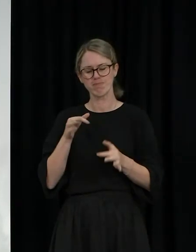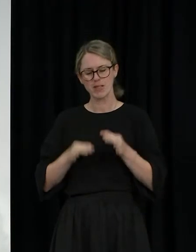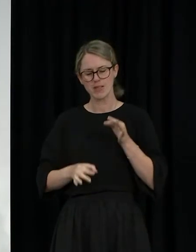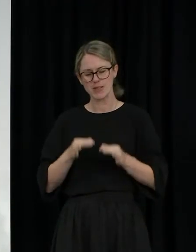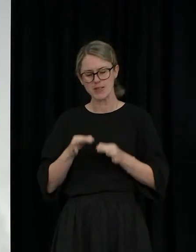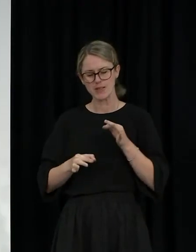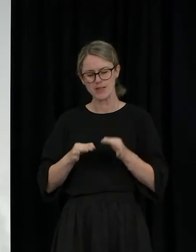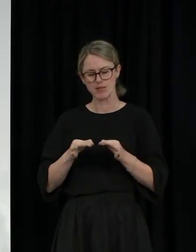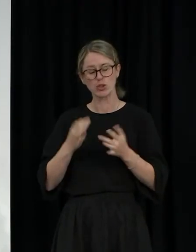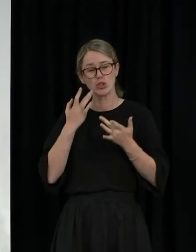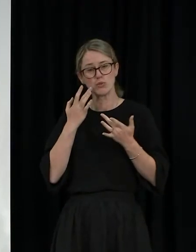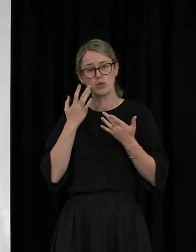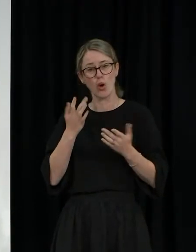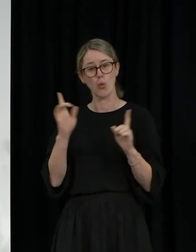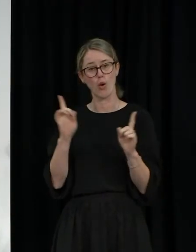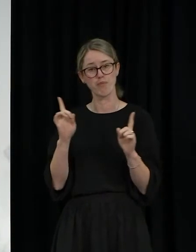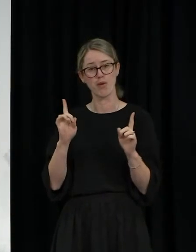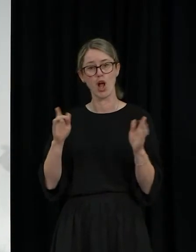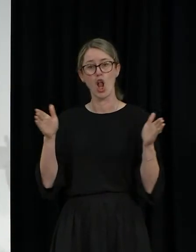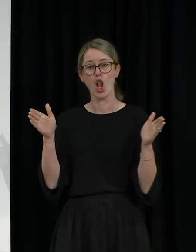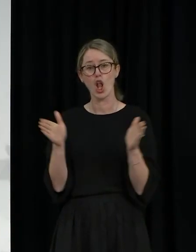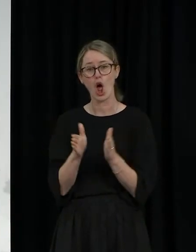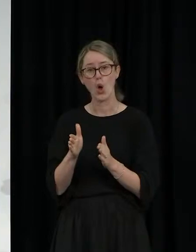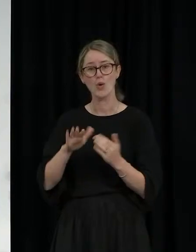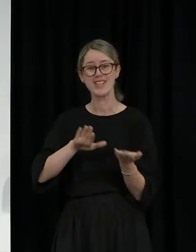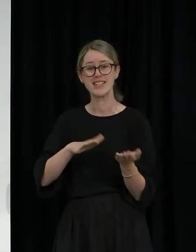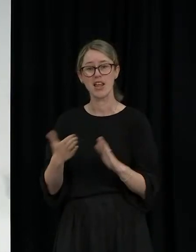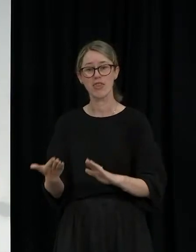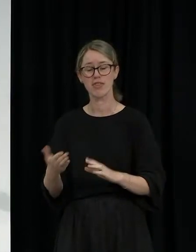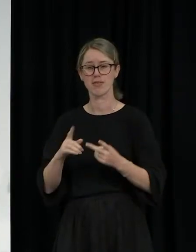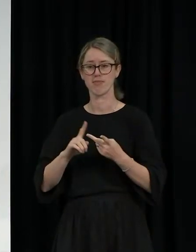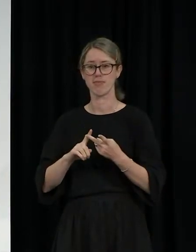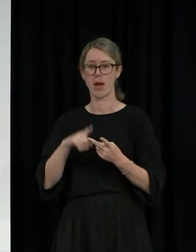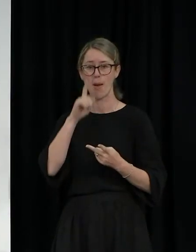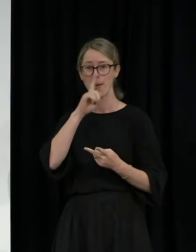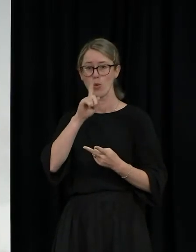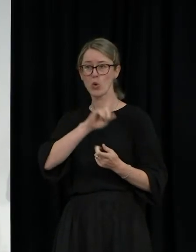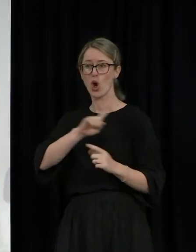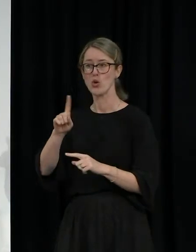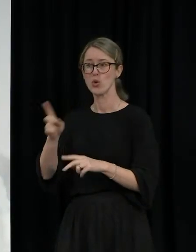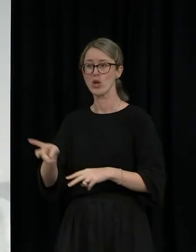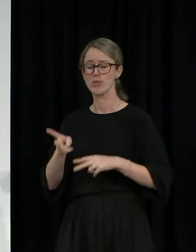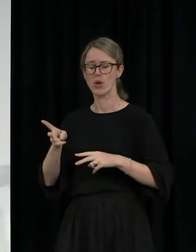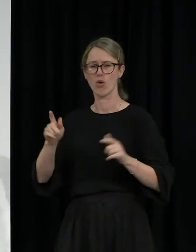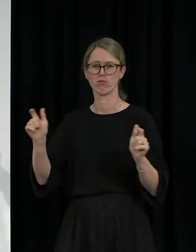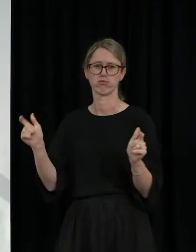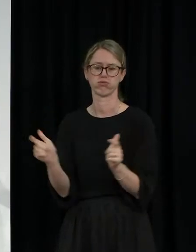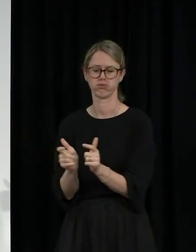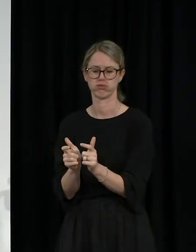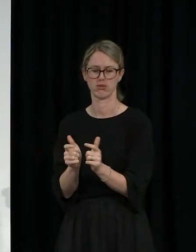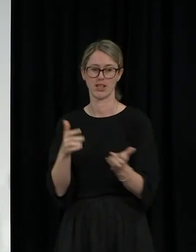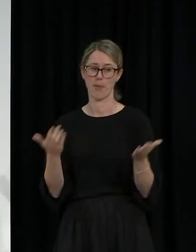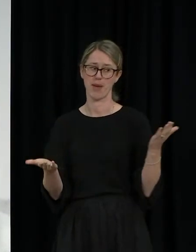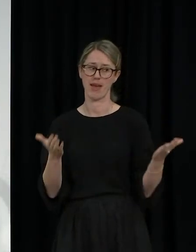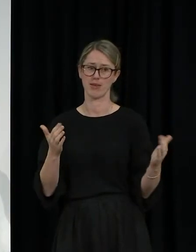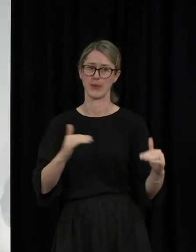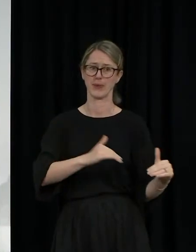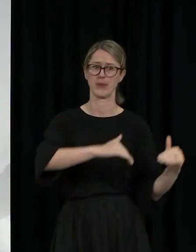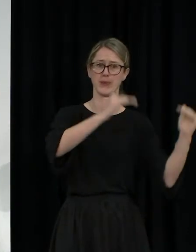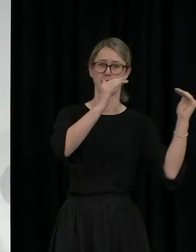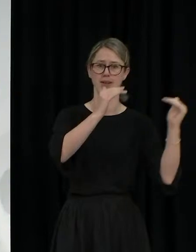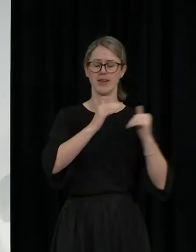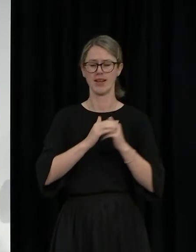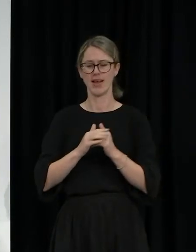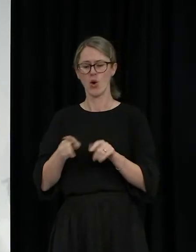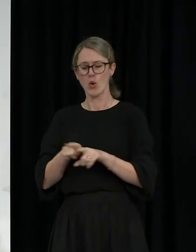of the lowest mortality rates in the world, one of the lowest hospitalisation rates in the world, and at the same time had an economy that has recovered very,